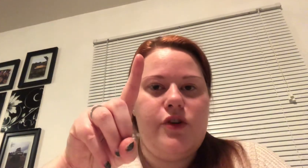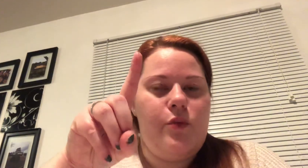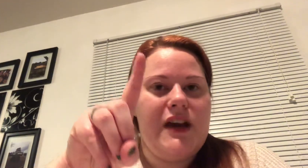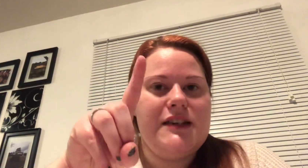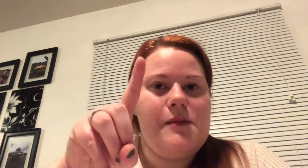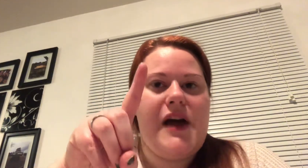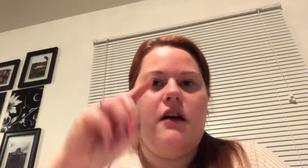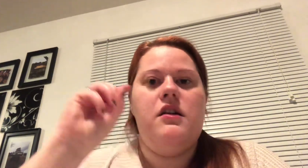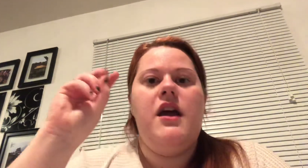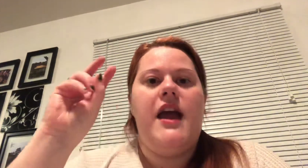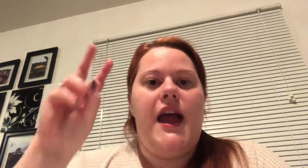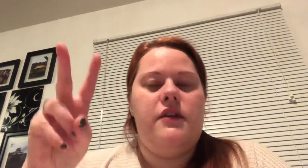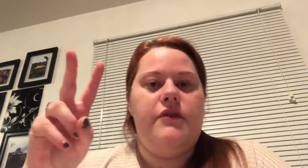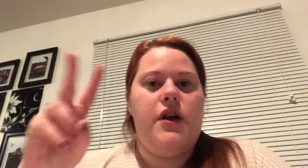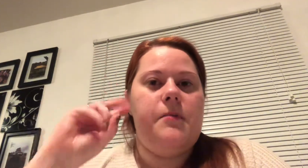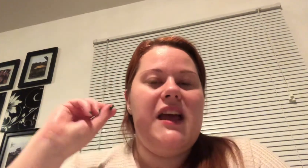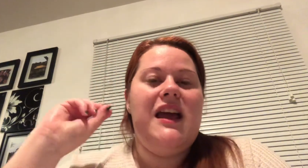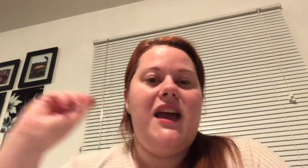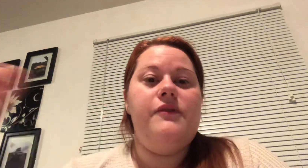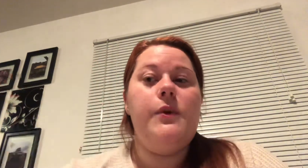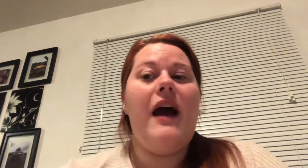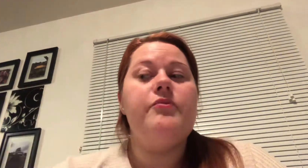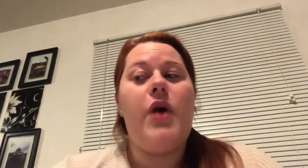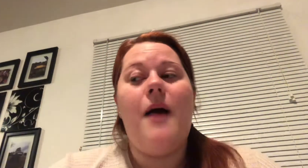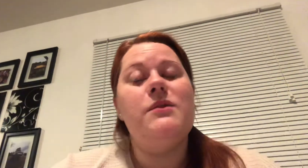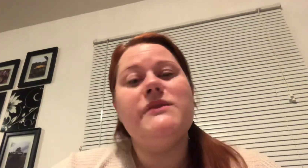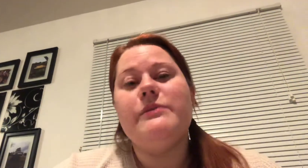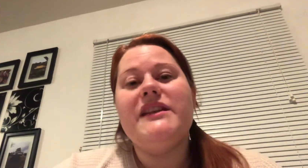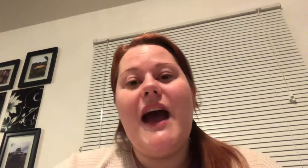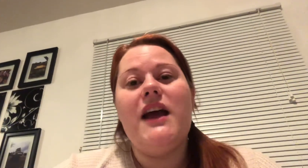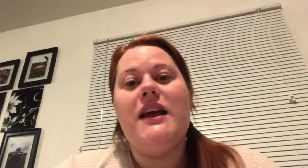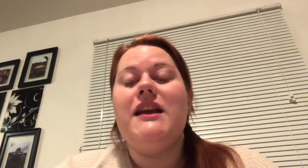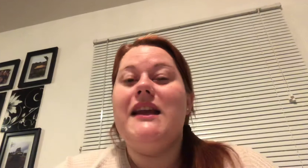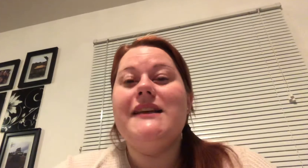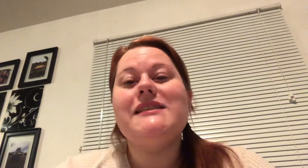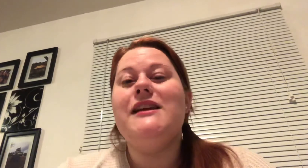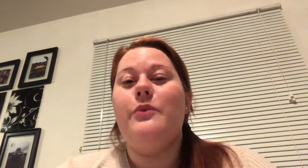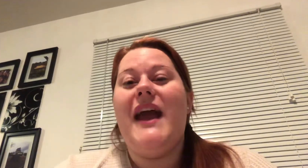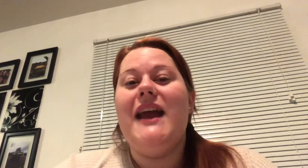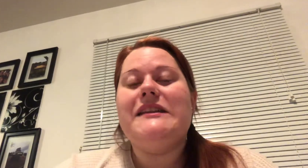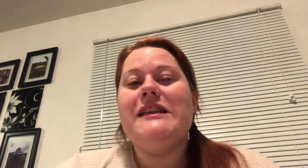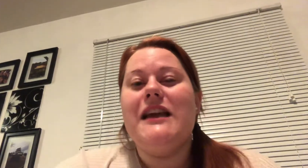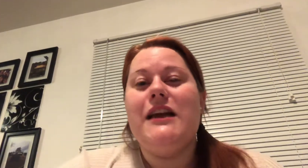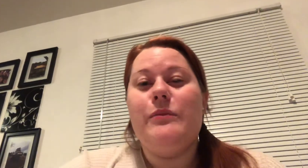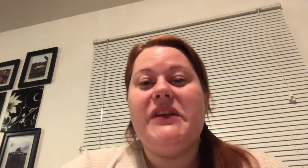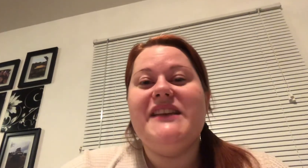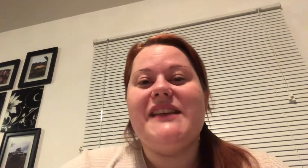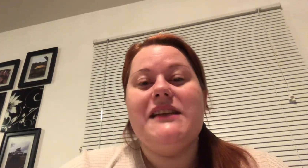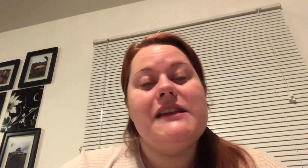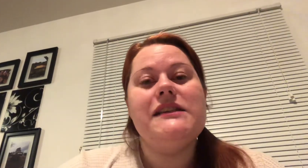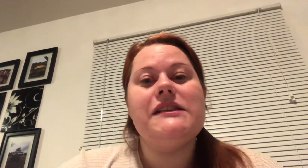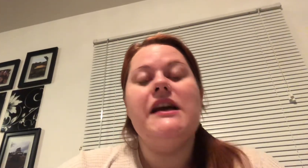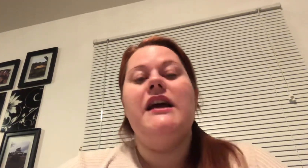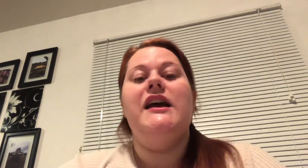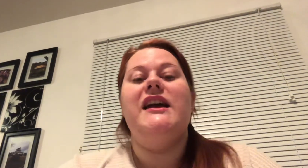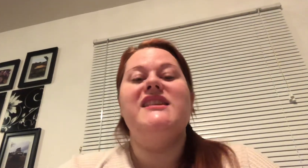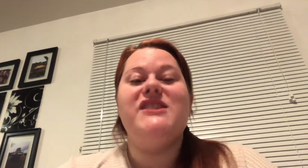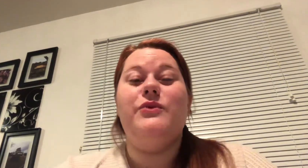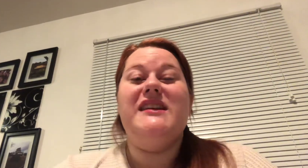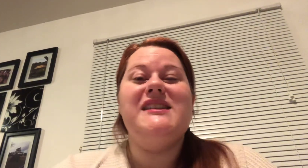what it's about, and a verb. If you have problems with that, an easy way to get a complete sentence is to restate